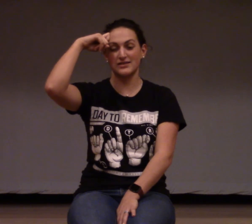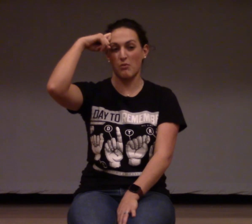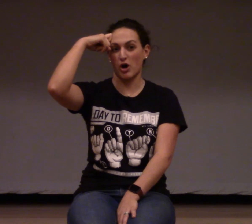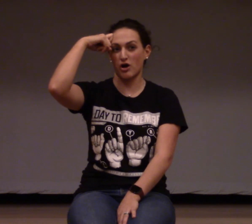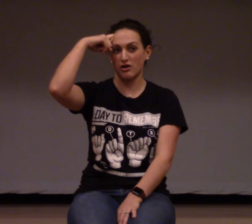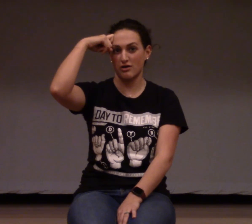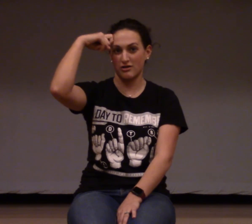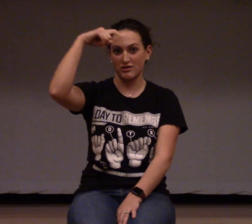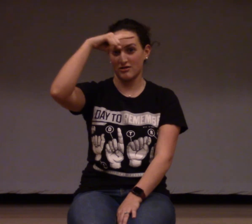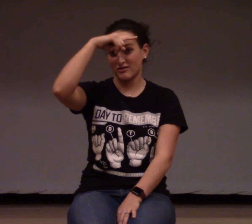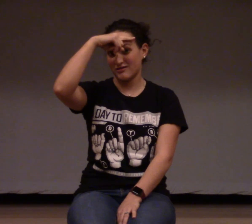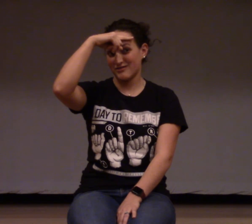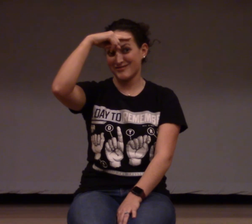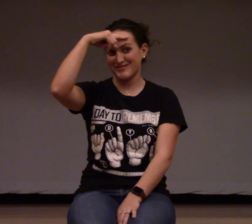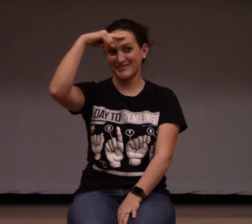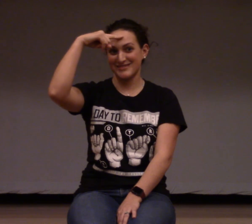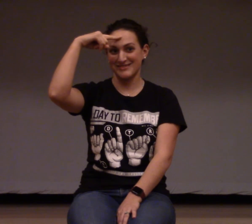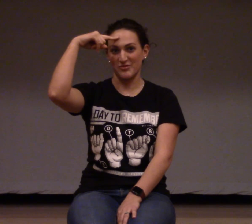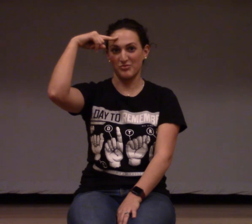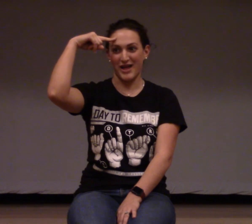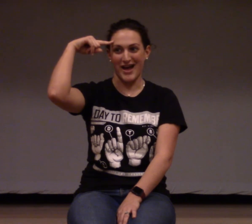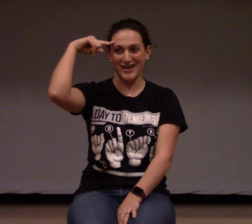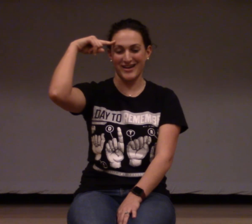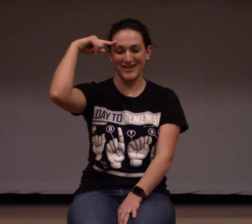summer. So black.